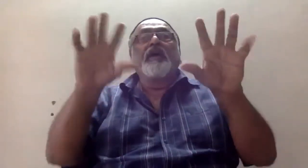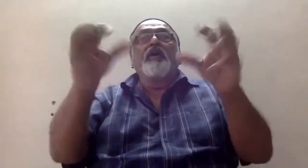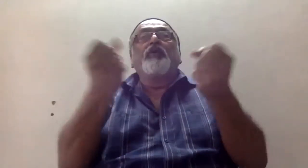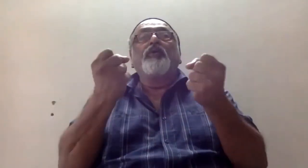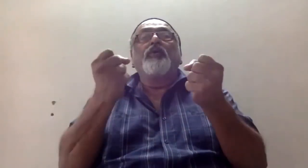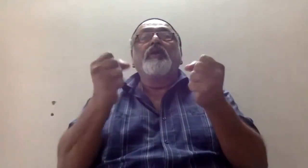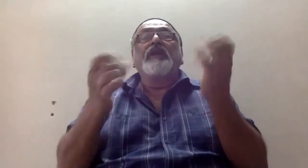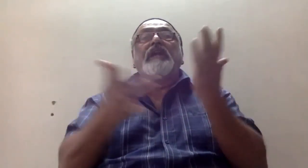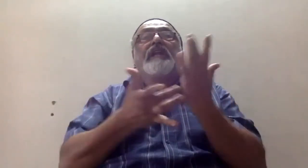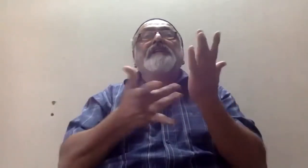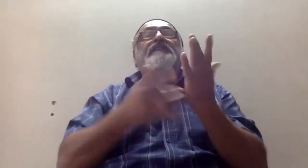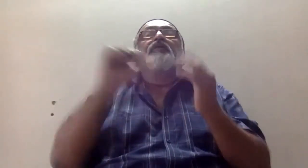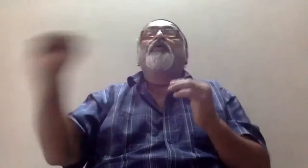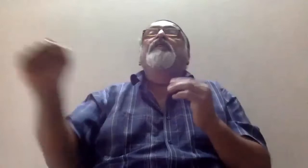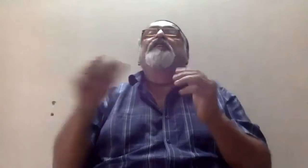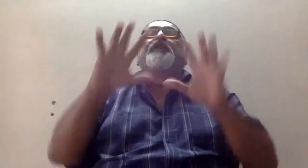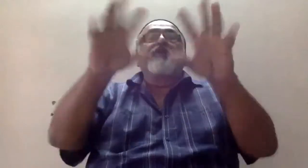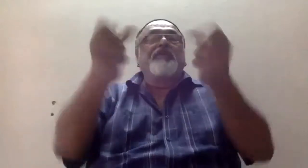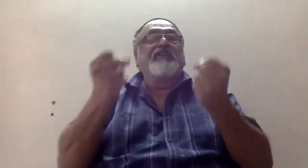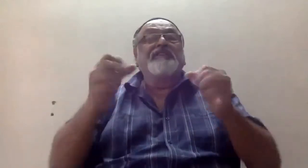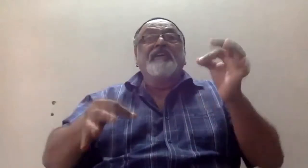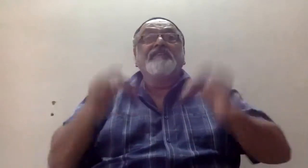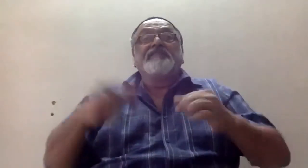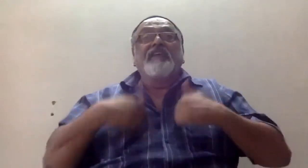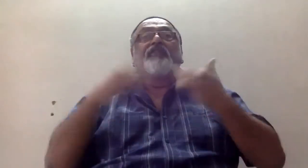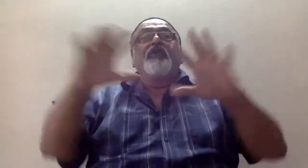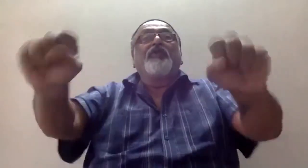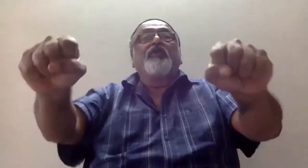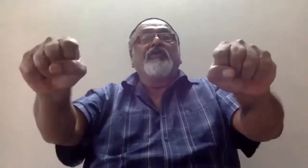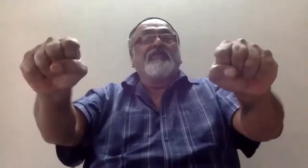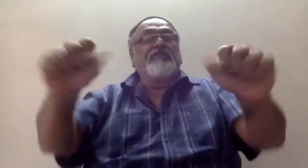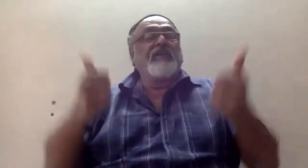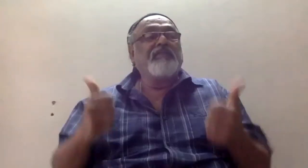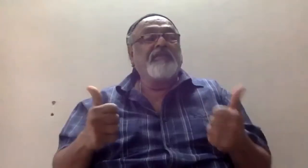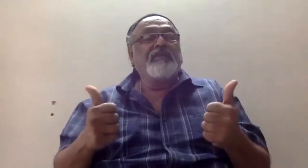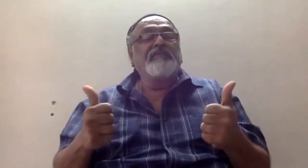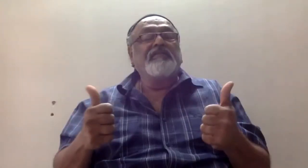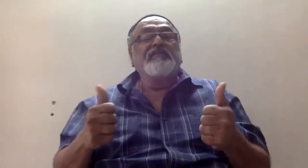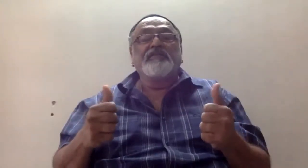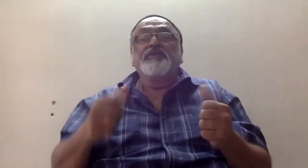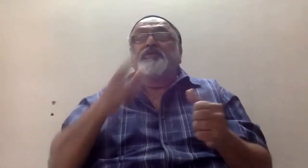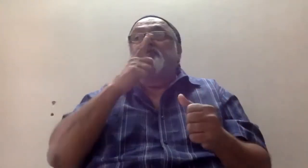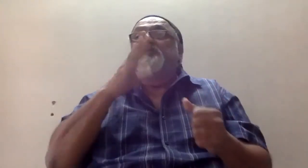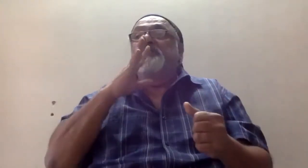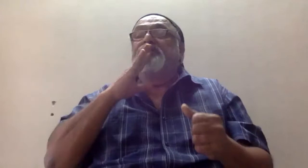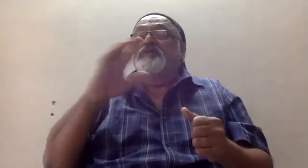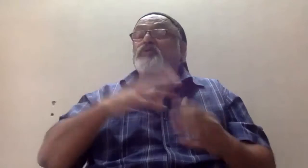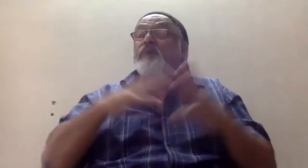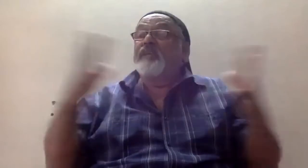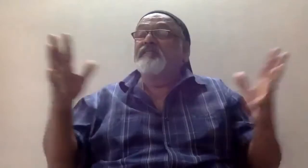technician. So in the court, you can ask a person who's speaking too much